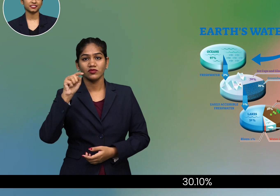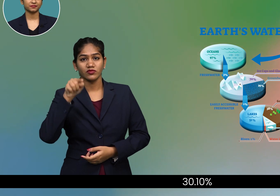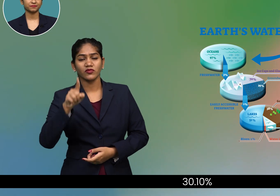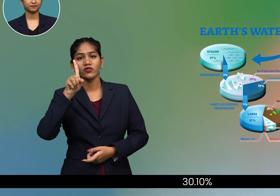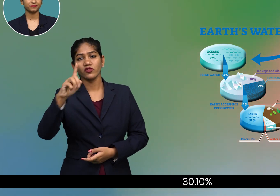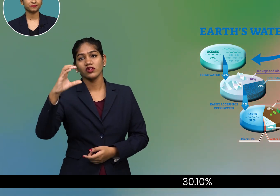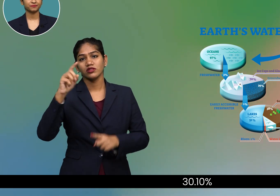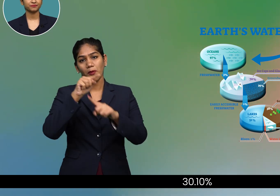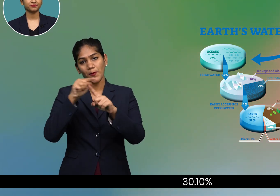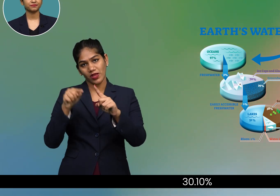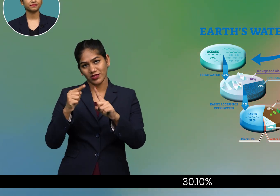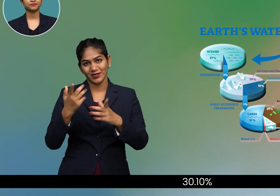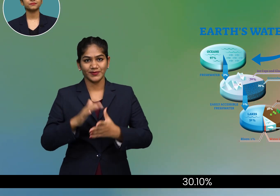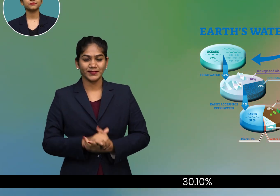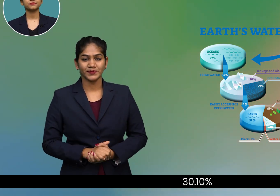30.10%.